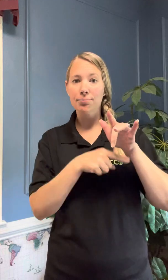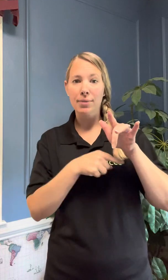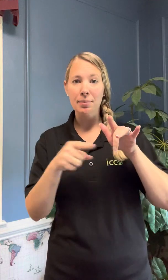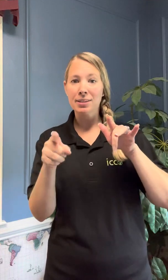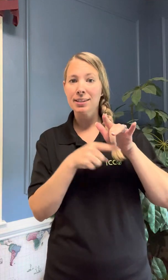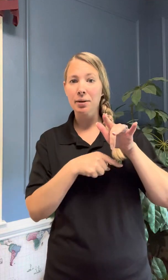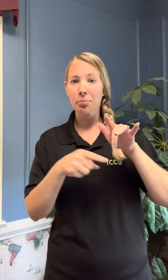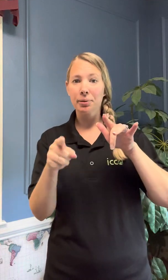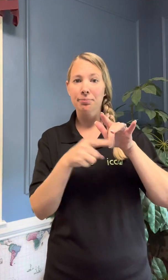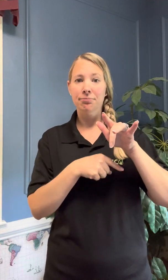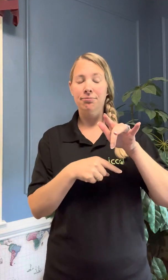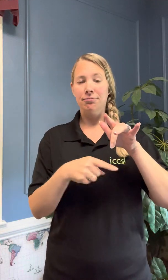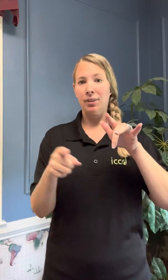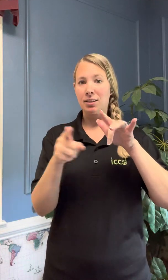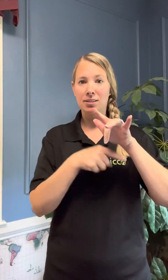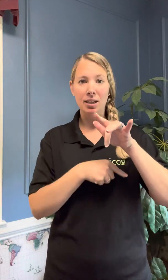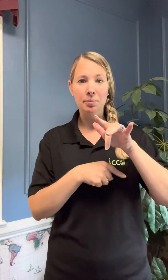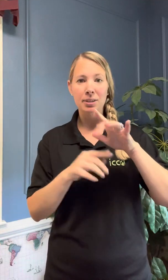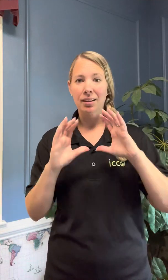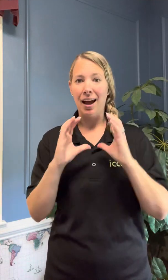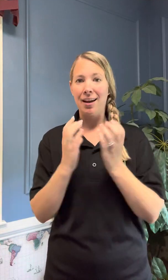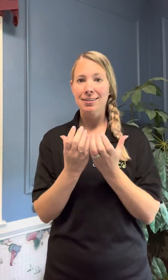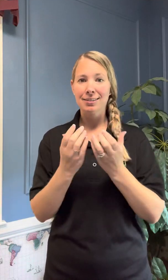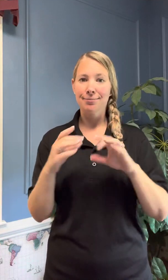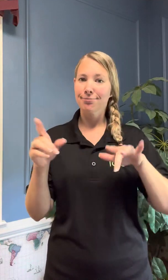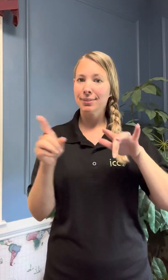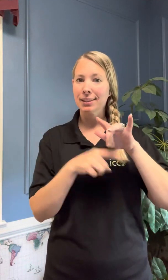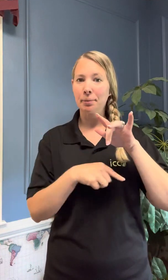maybe skip. They skipped class. Skip.